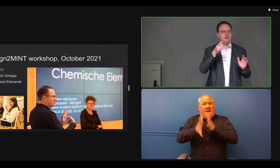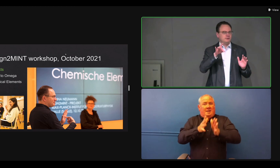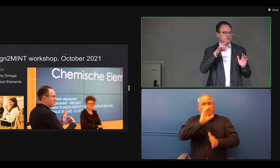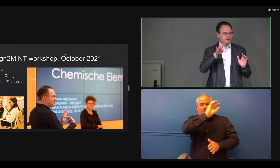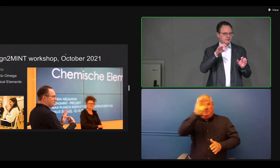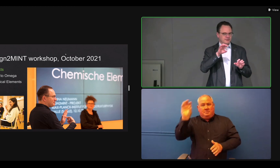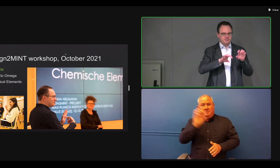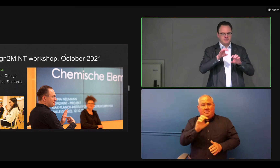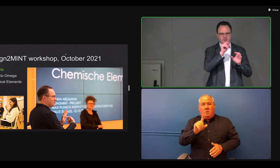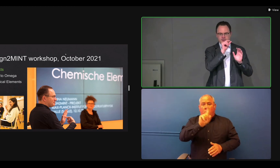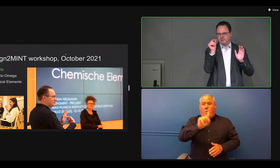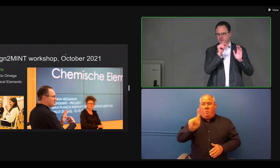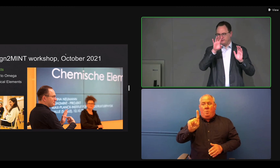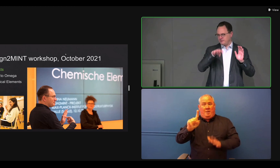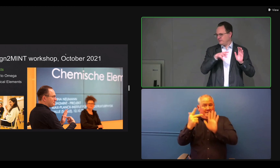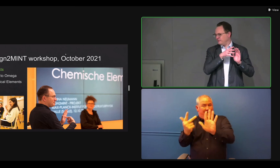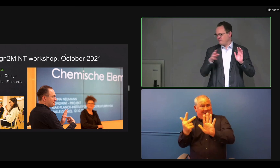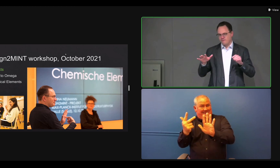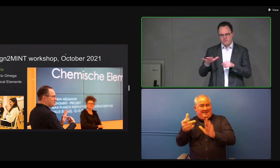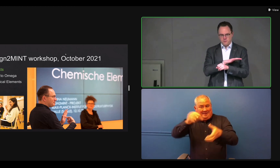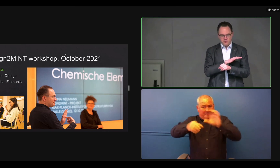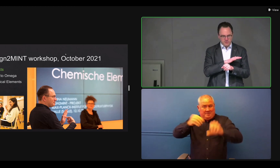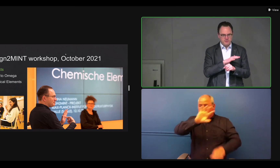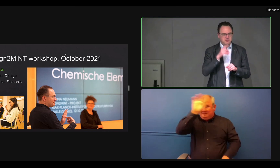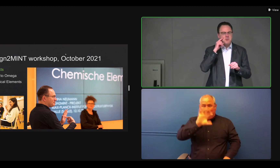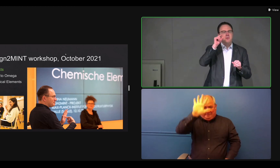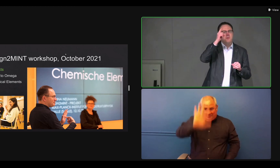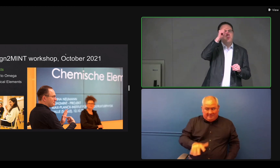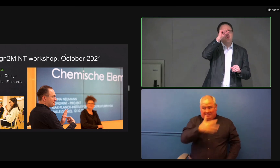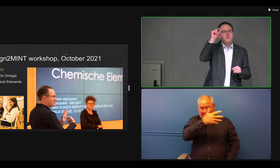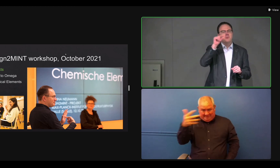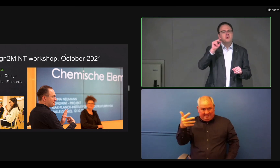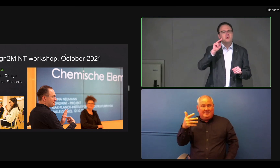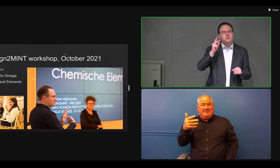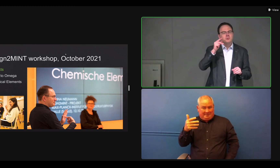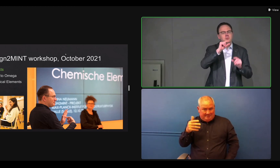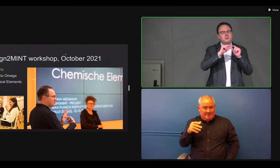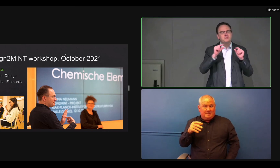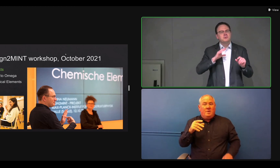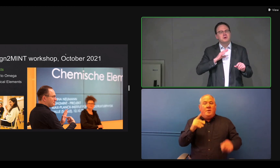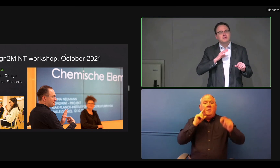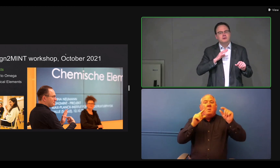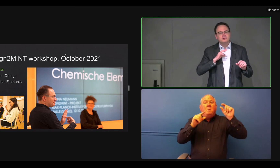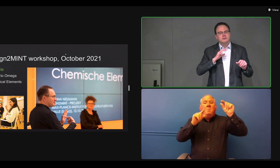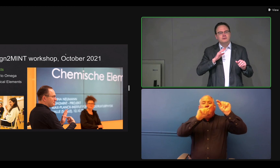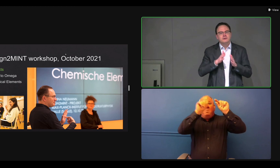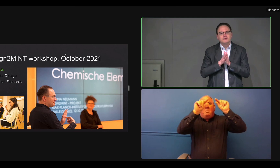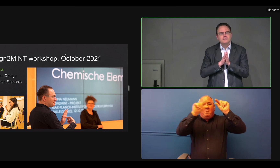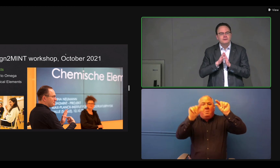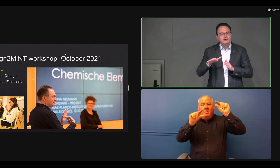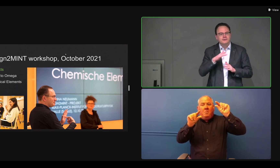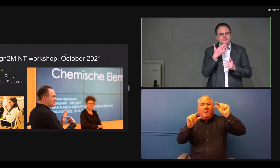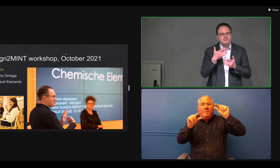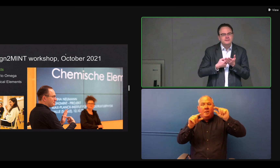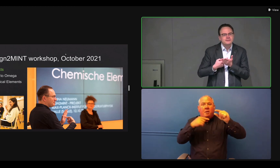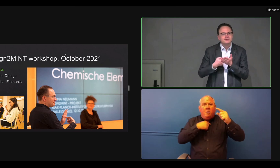So it was at this later workshop where we worked through the full periodic